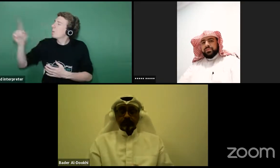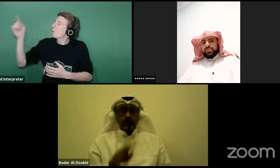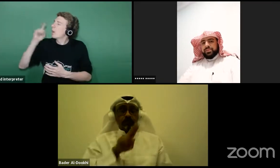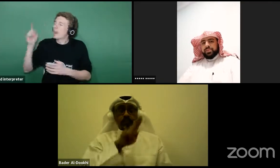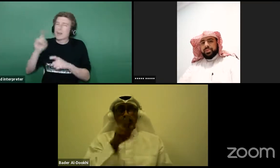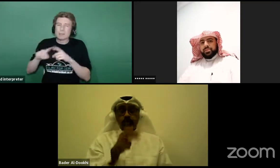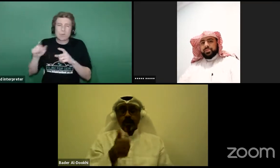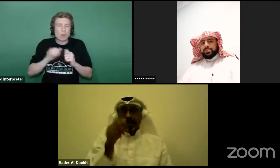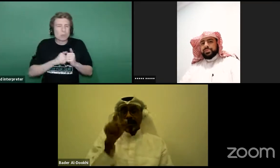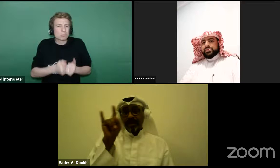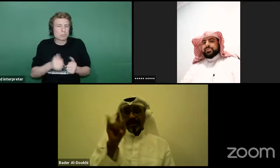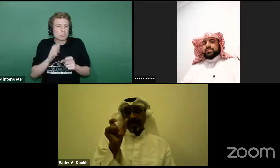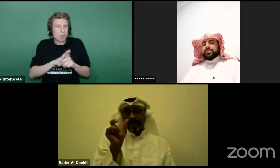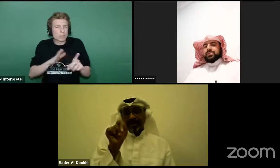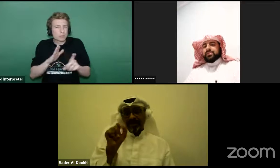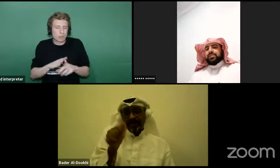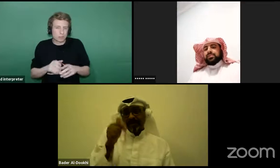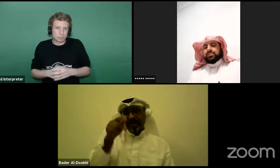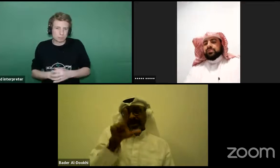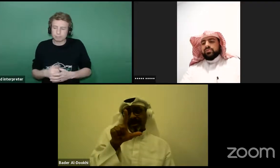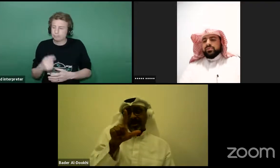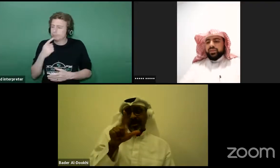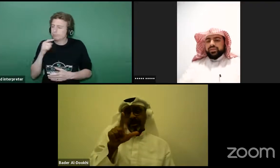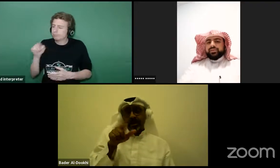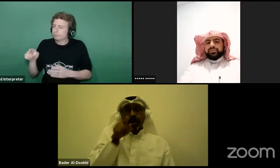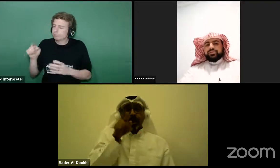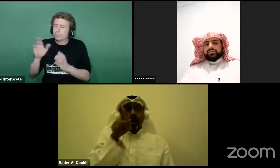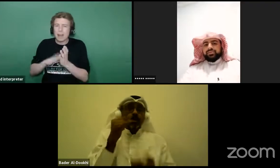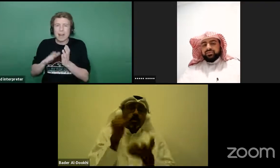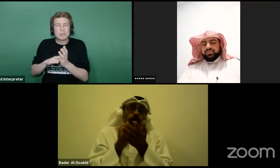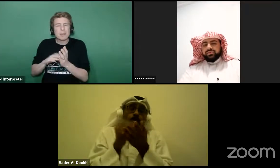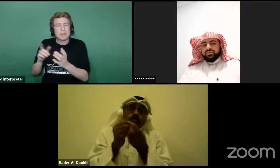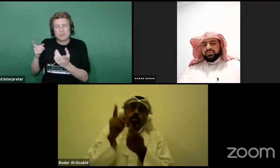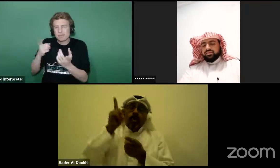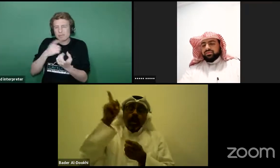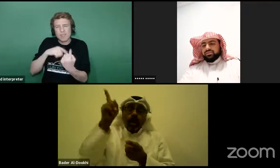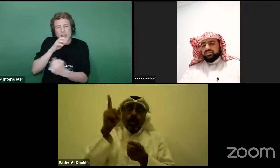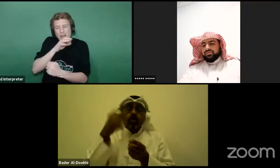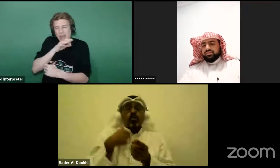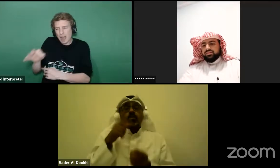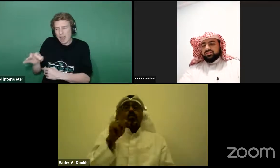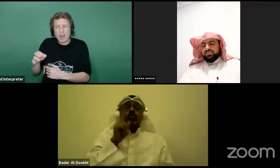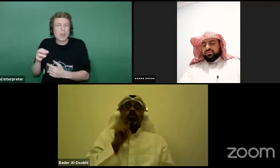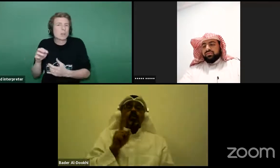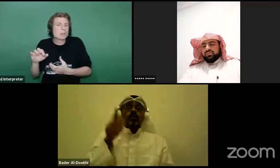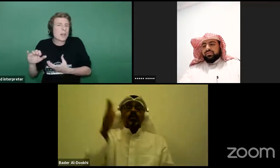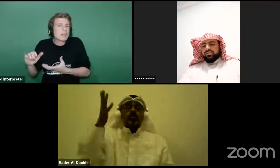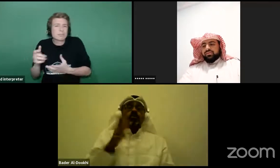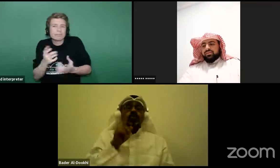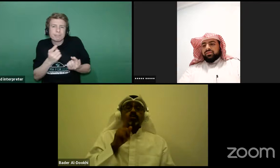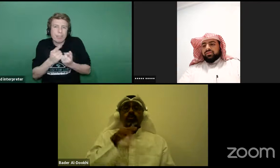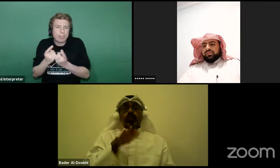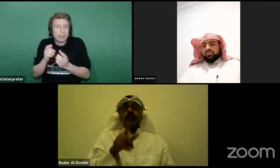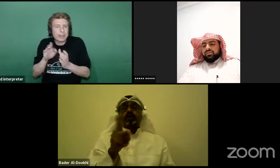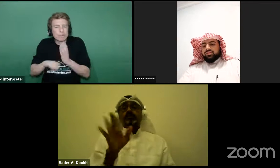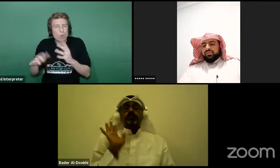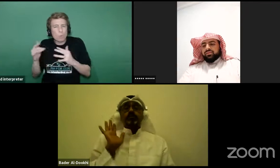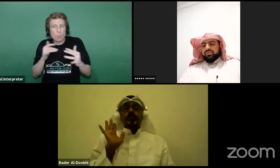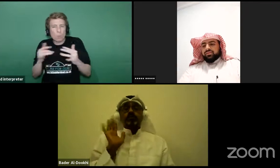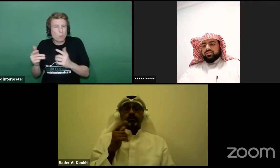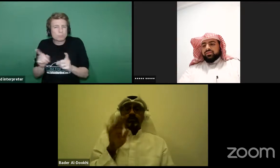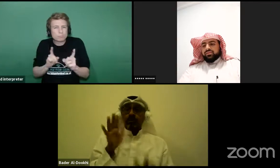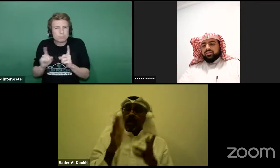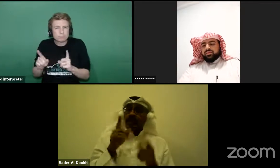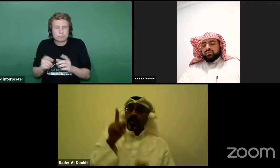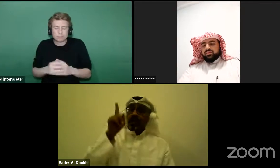war. Say, the spoils are for Allah and the Messenger, peace and blessings be upon him. So fear Allah and